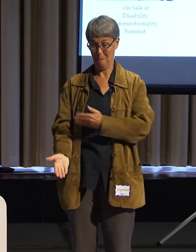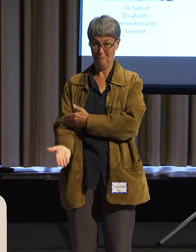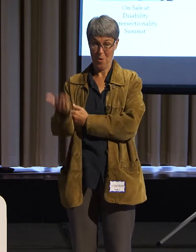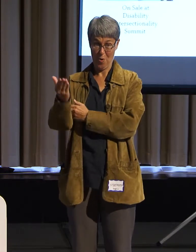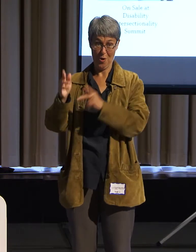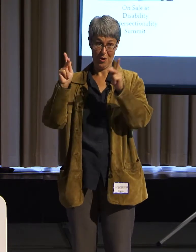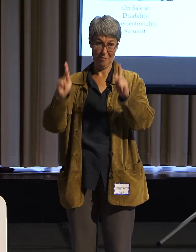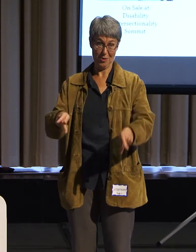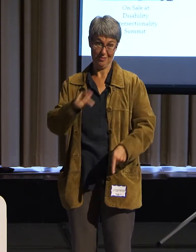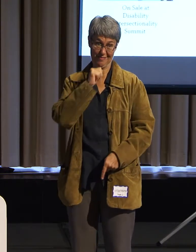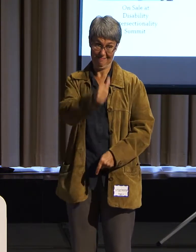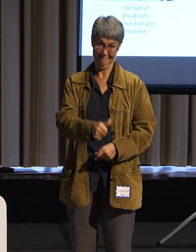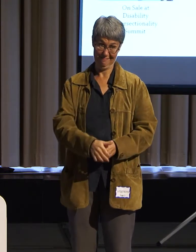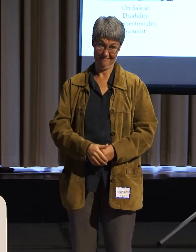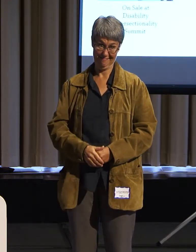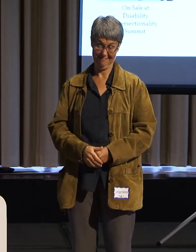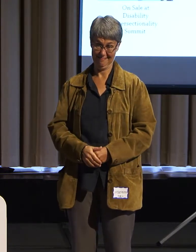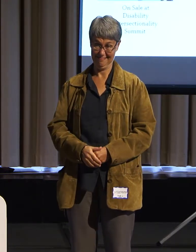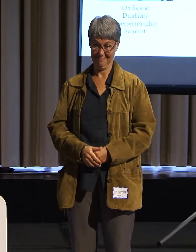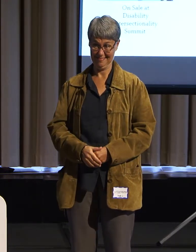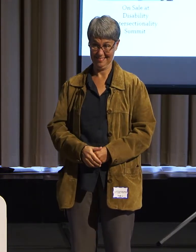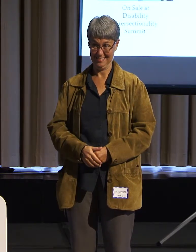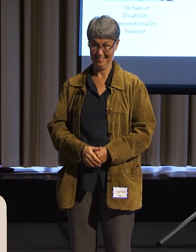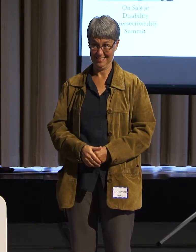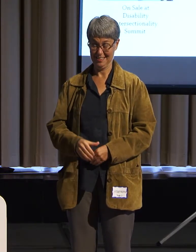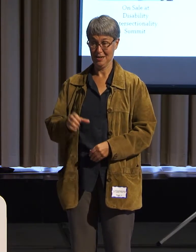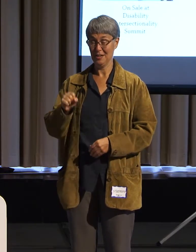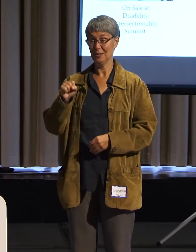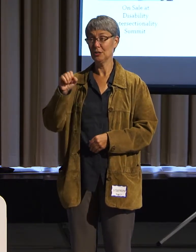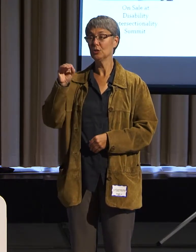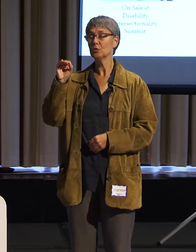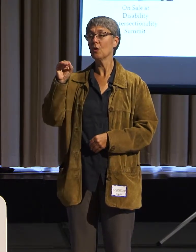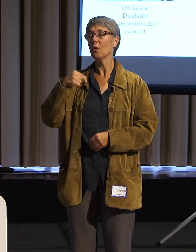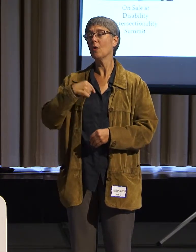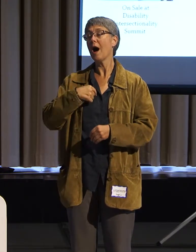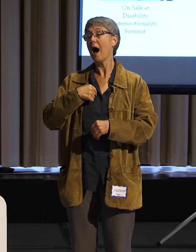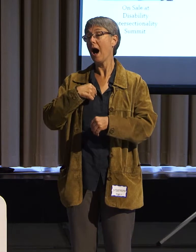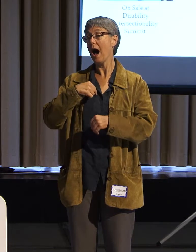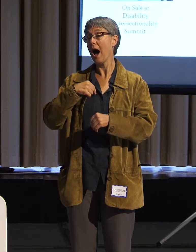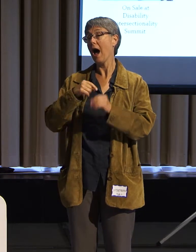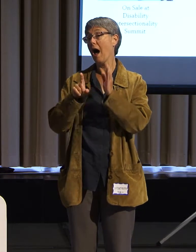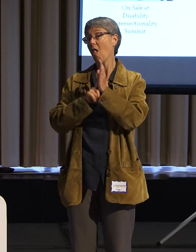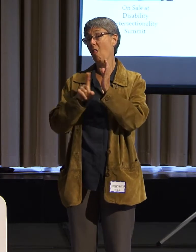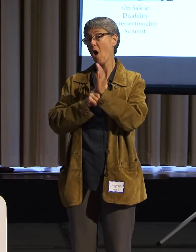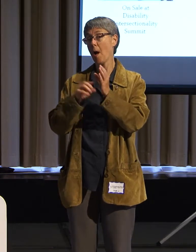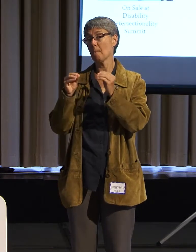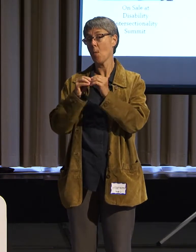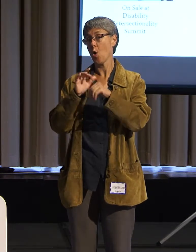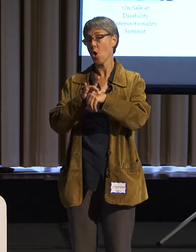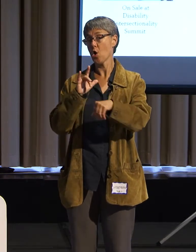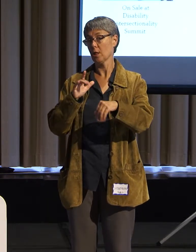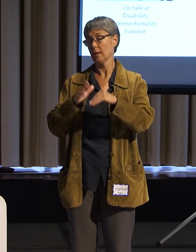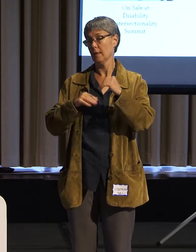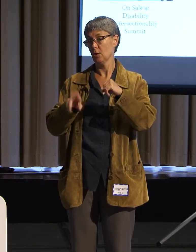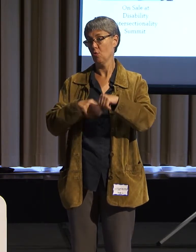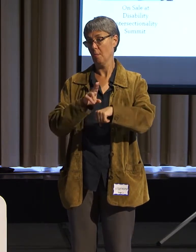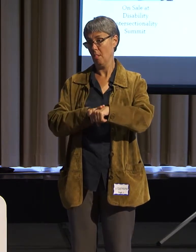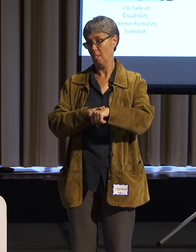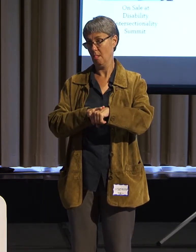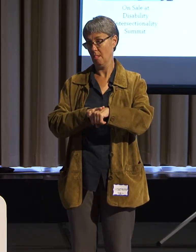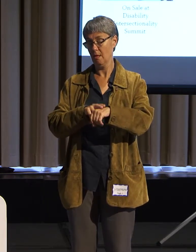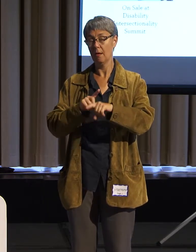So I set my alarm back a little earlier than I probably normally would. But I got up and I made myself a cup of